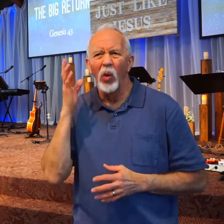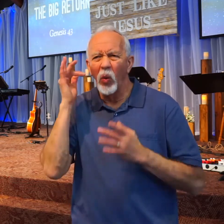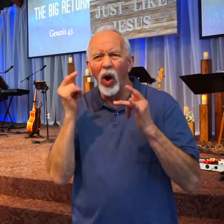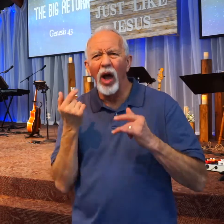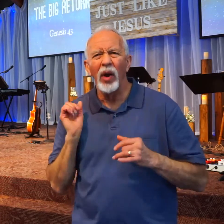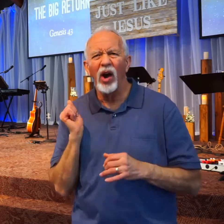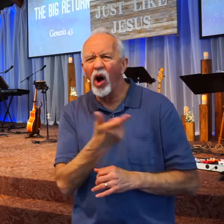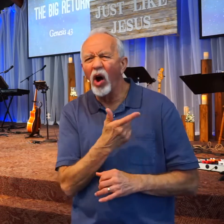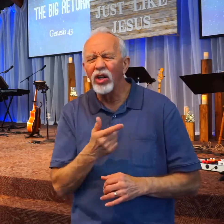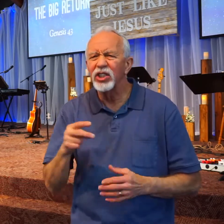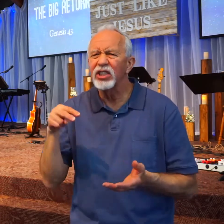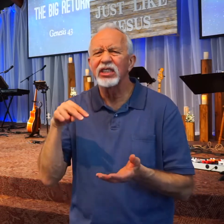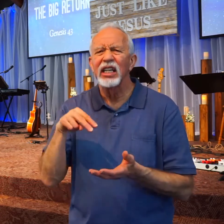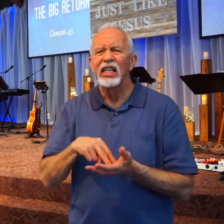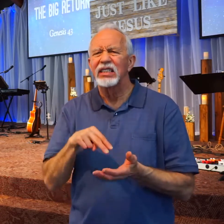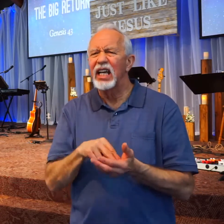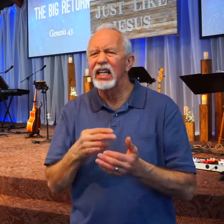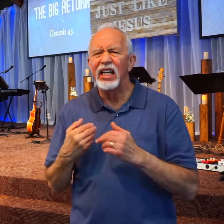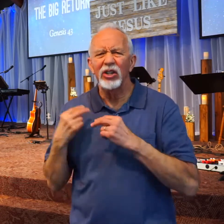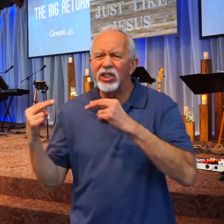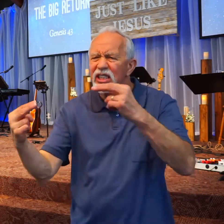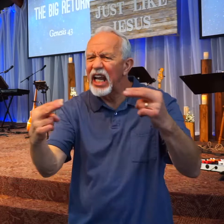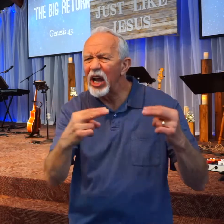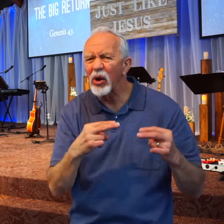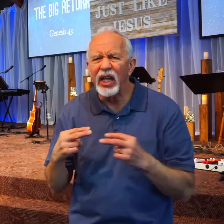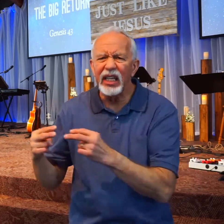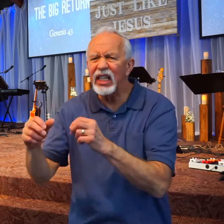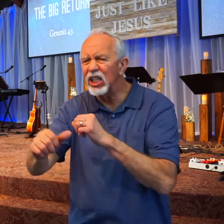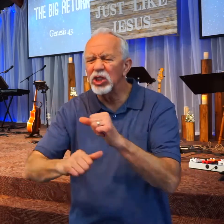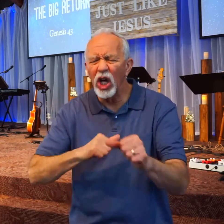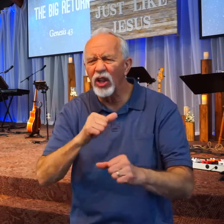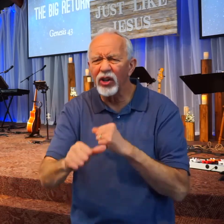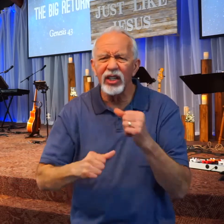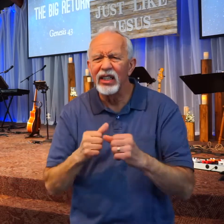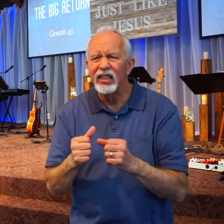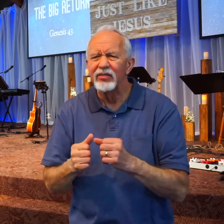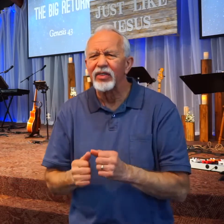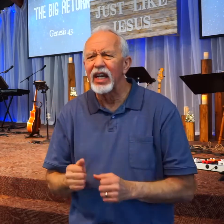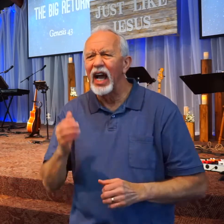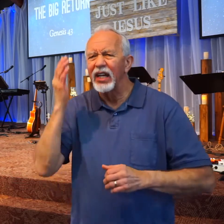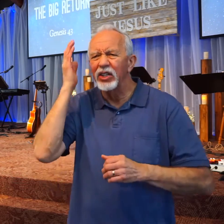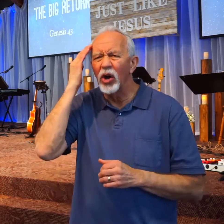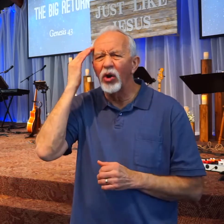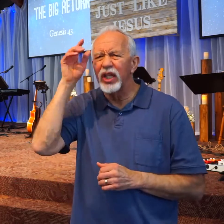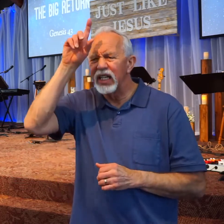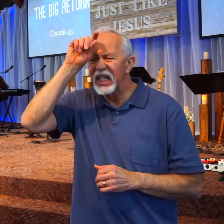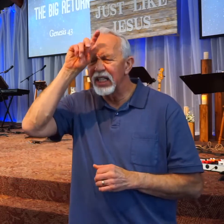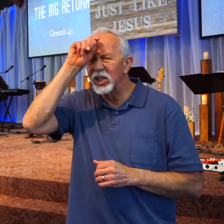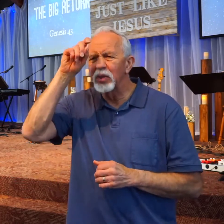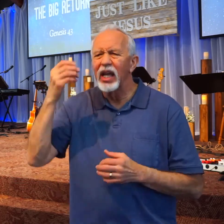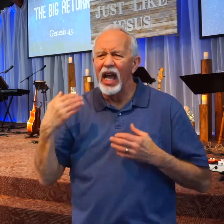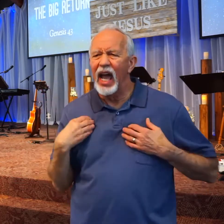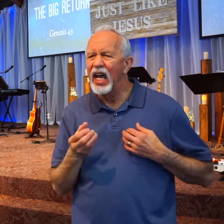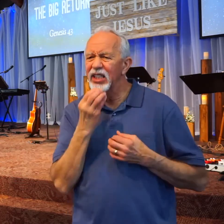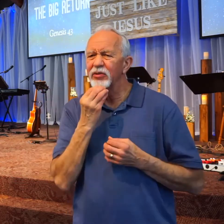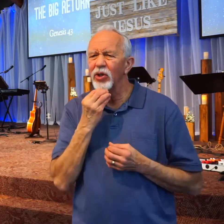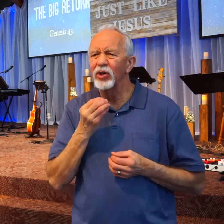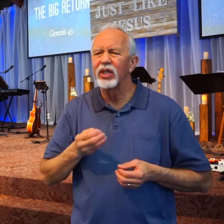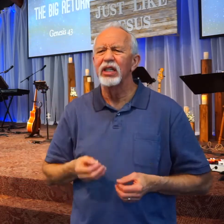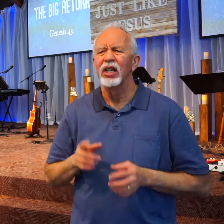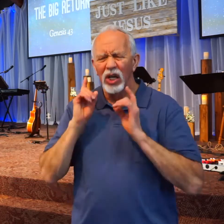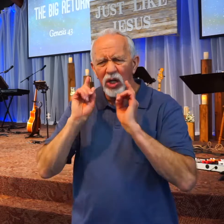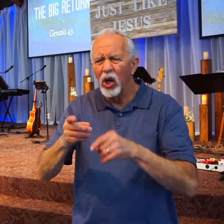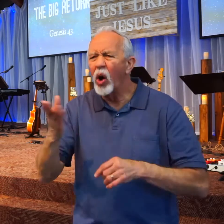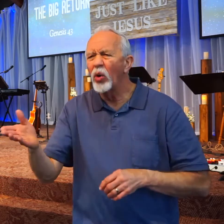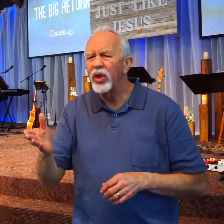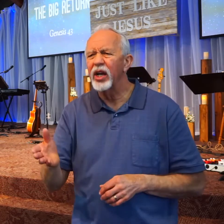store shelves are empty? And we heard that they opened that New Harmon's up in Idaho and it's full of stuff. We'll go there. And so